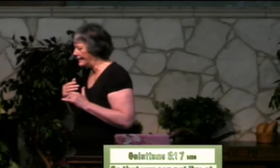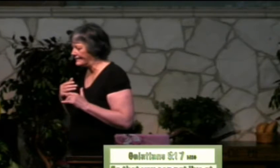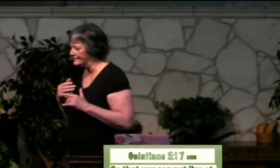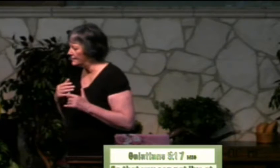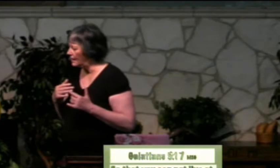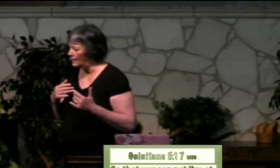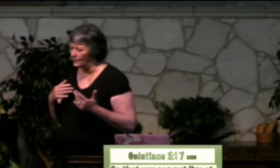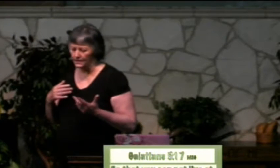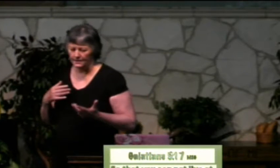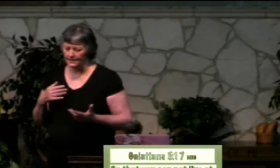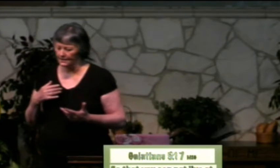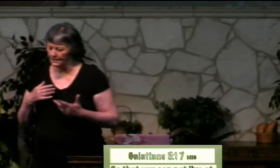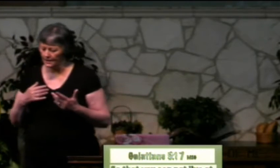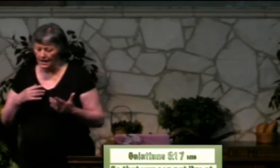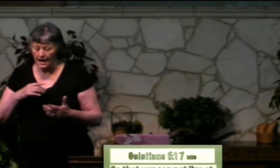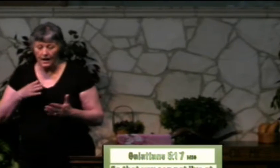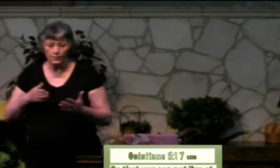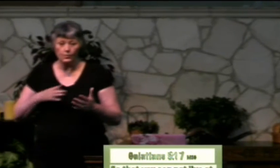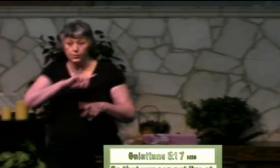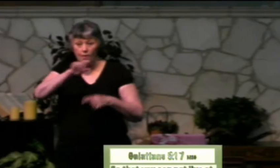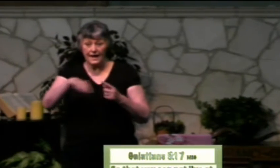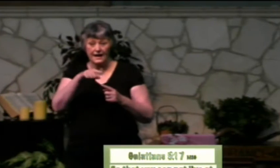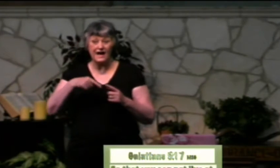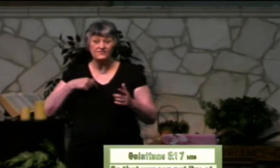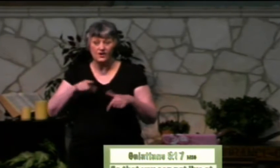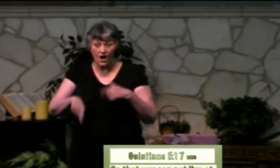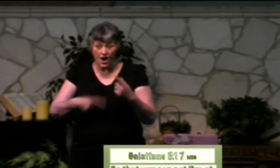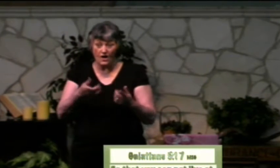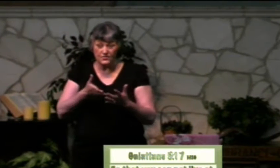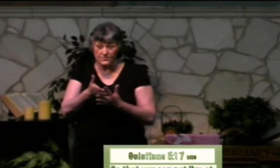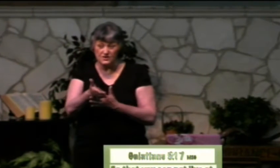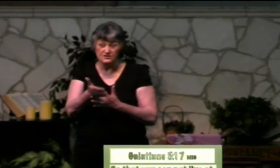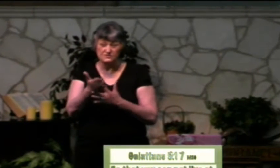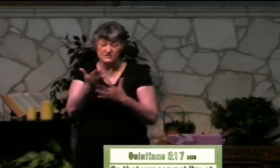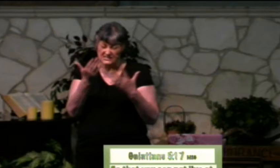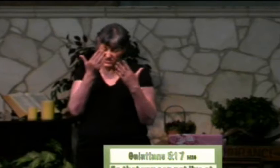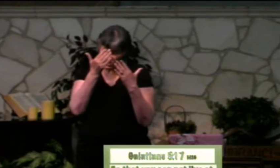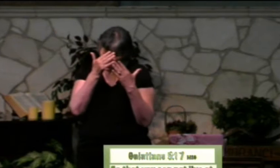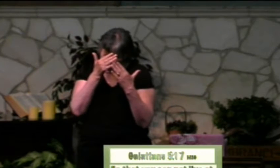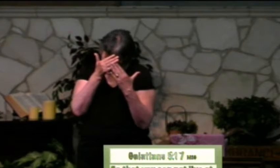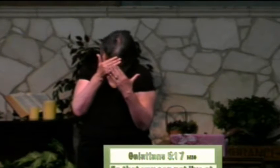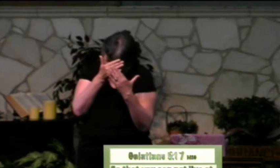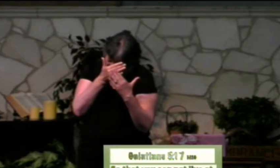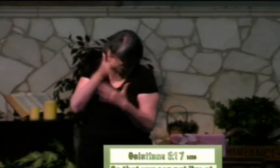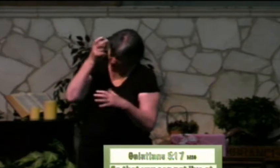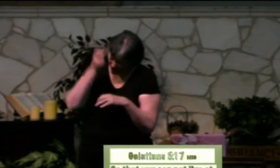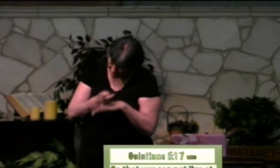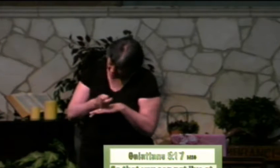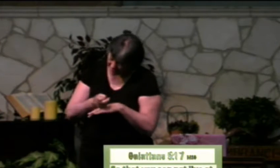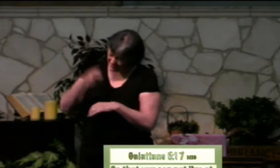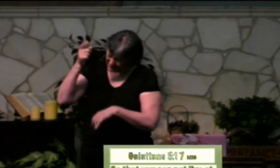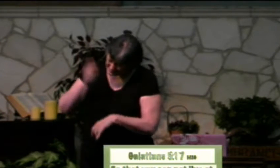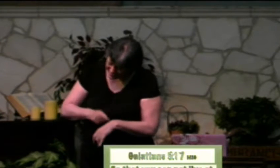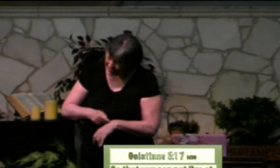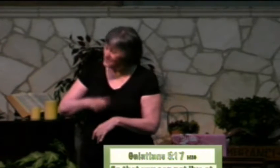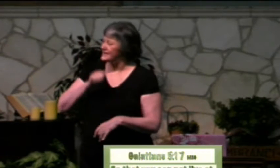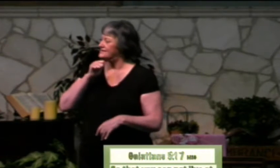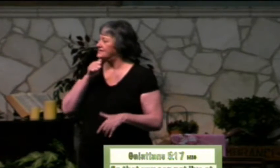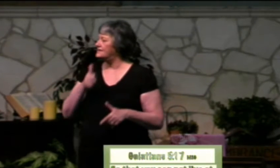You know, when I've gone through dark, hard times, I did not